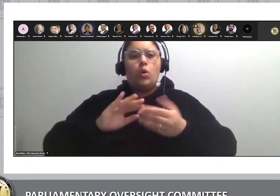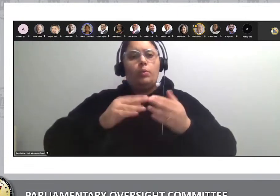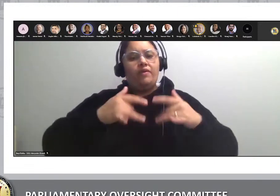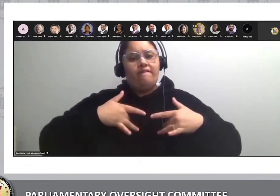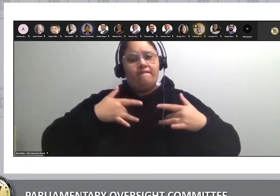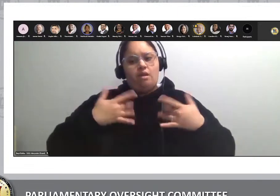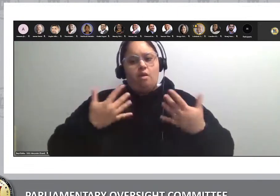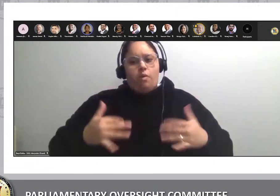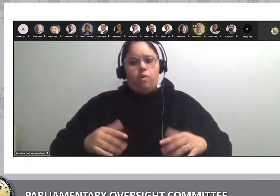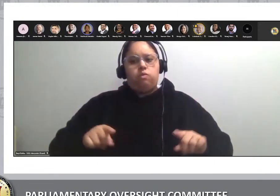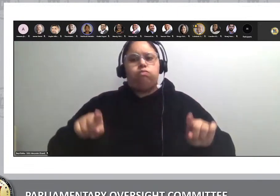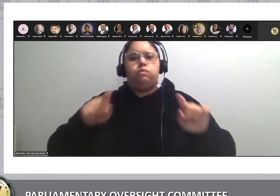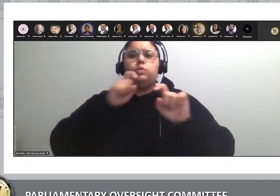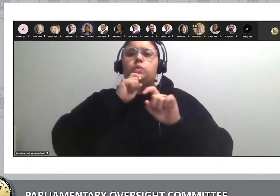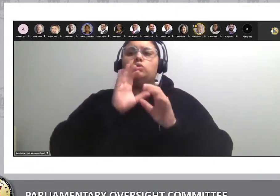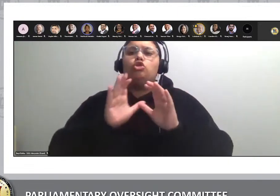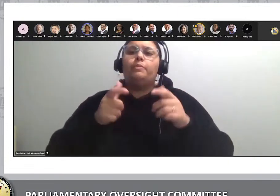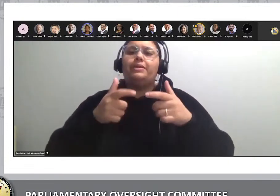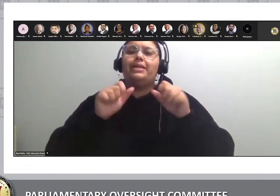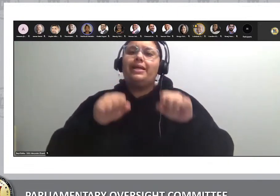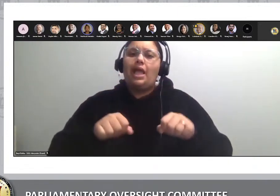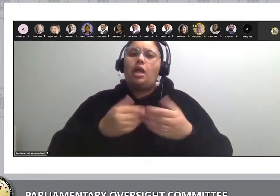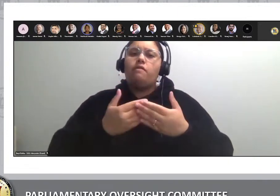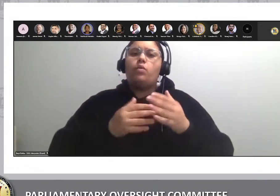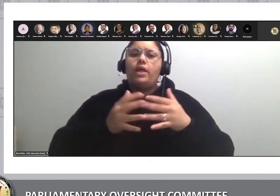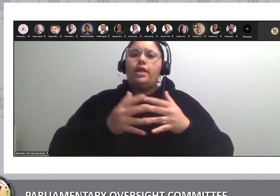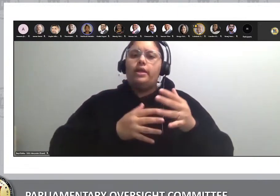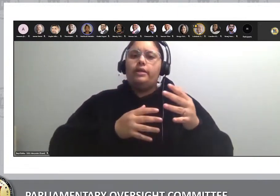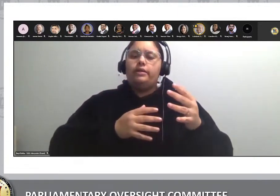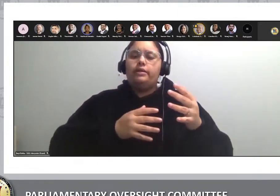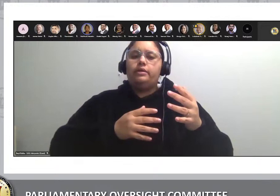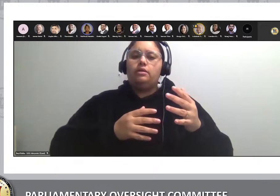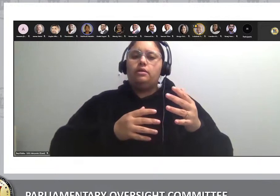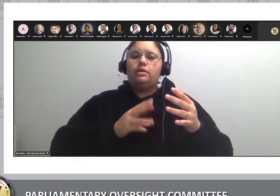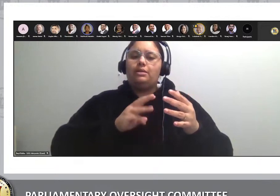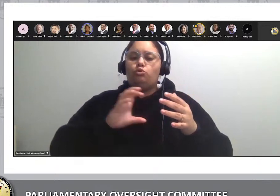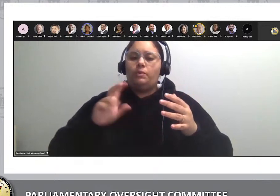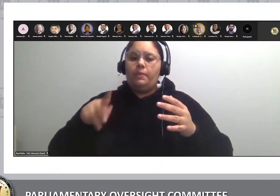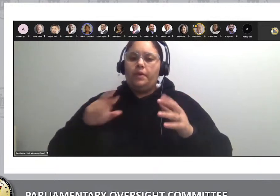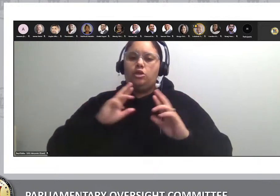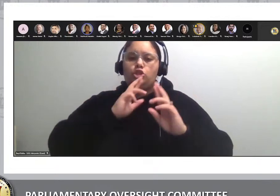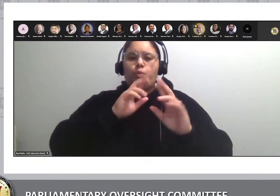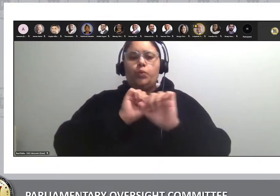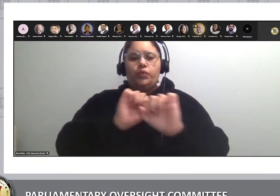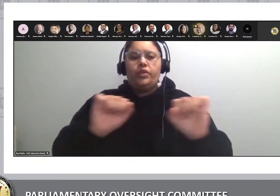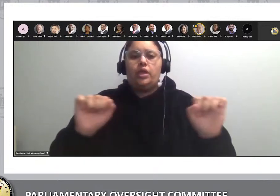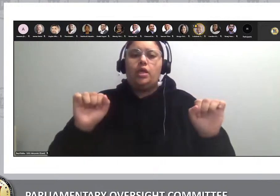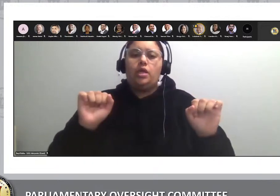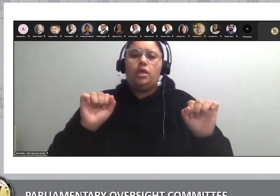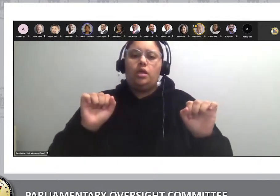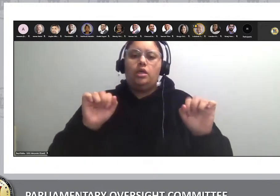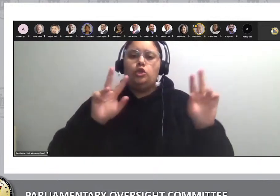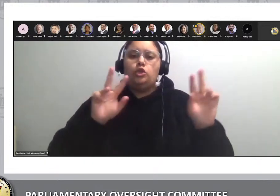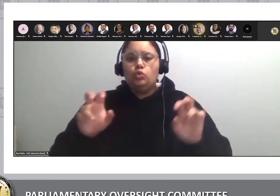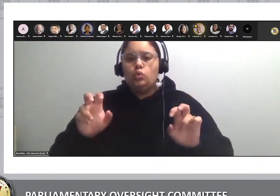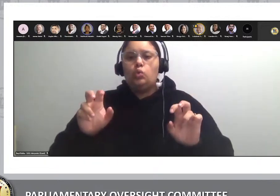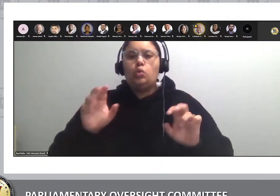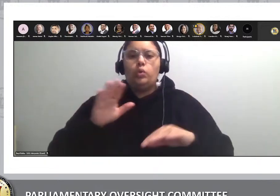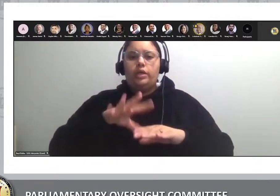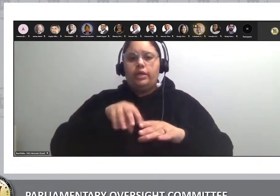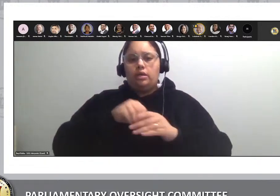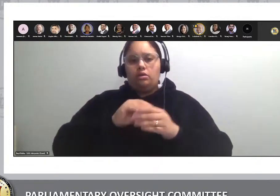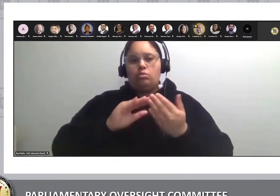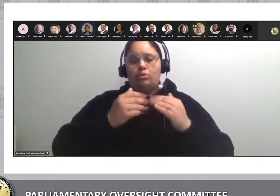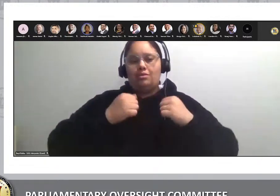that committee for WCPP to react to the issues in